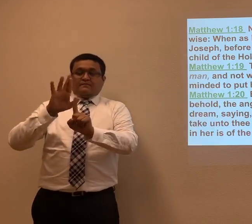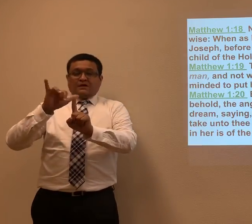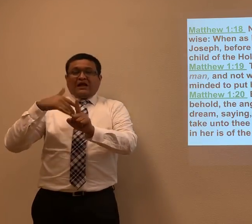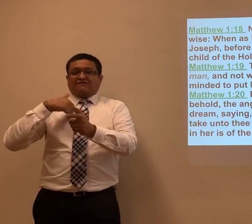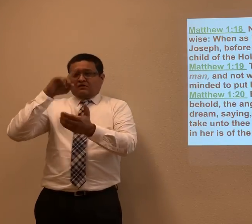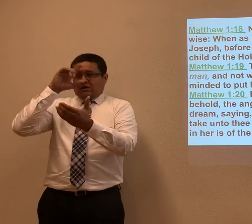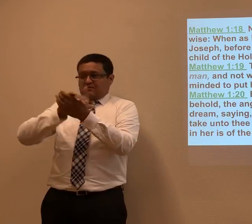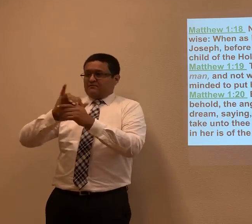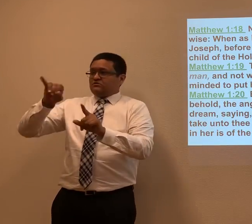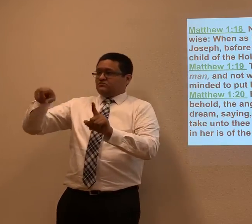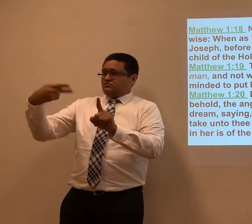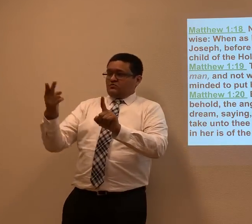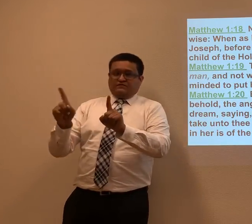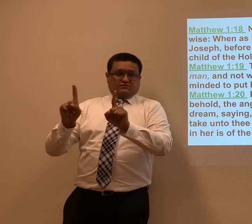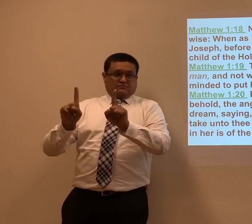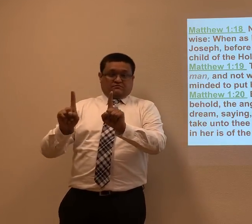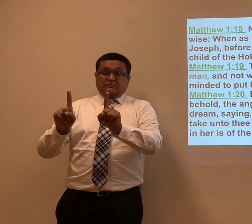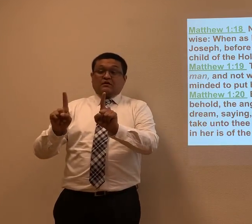if the Trinitarian beliefs were true?